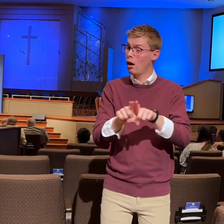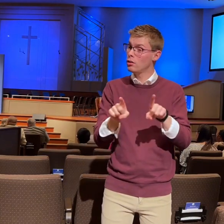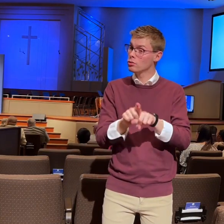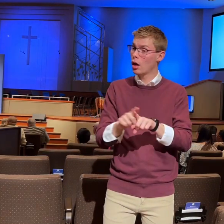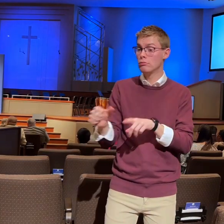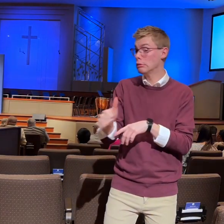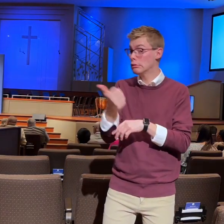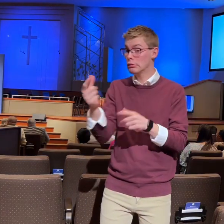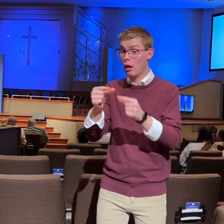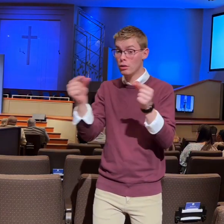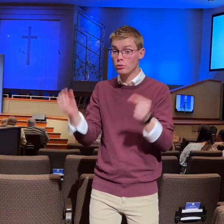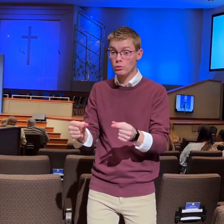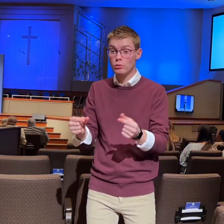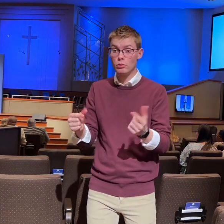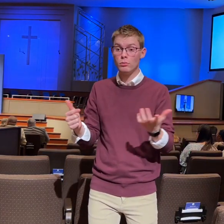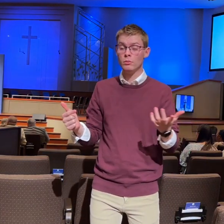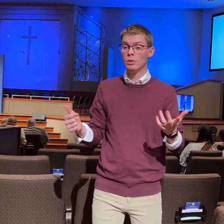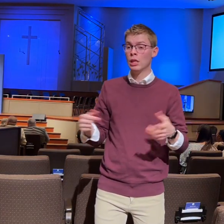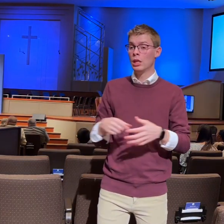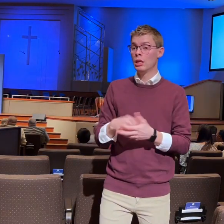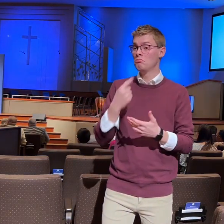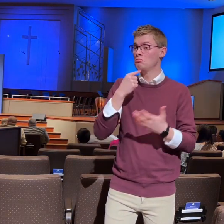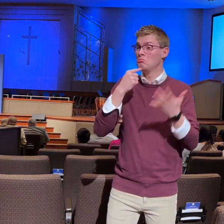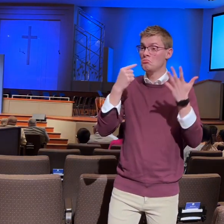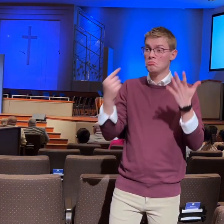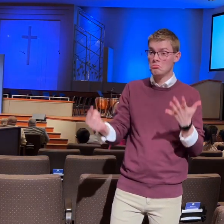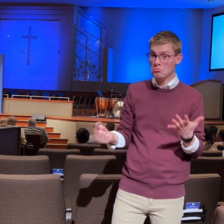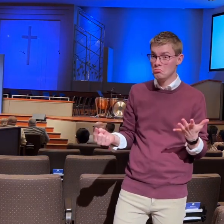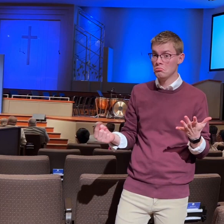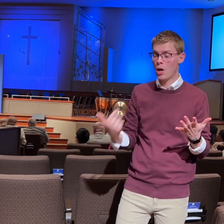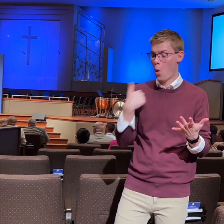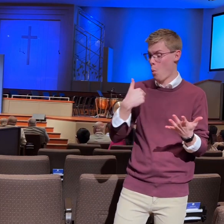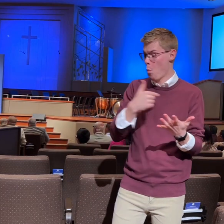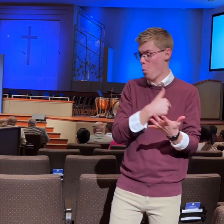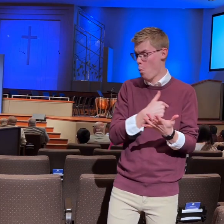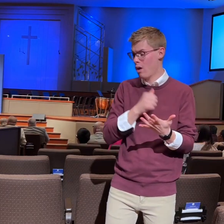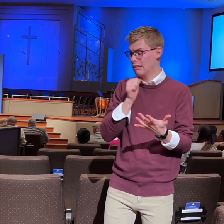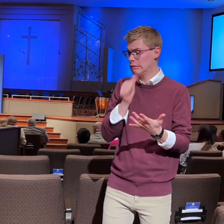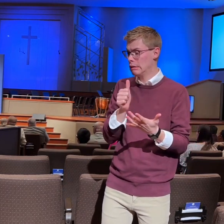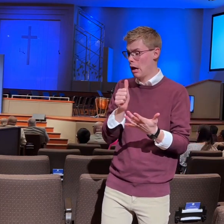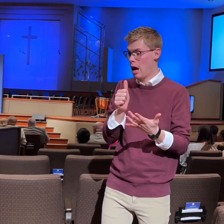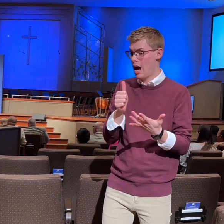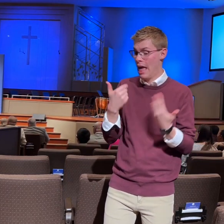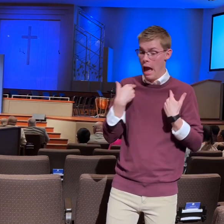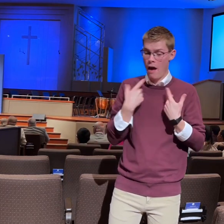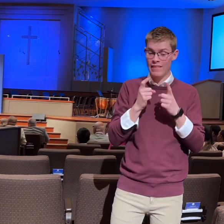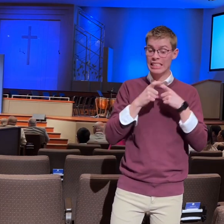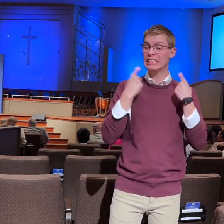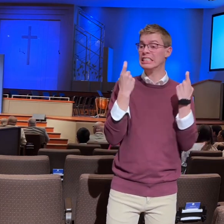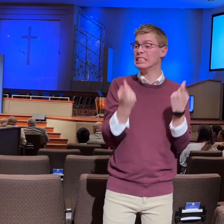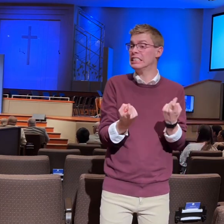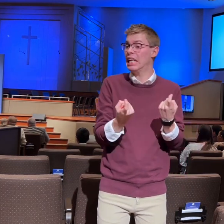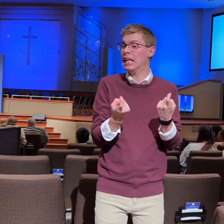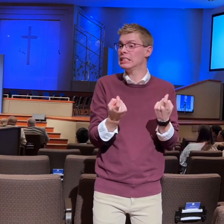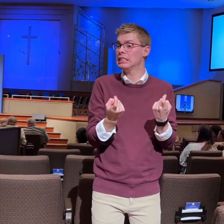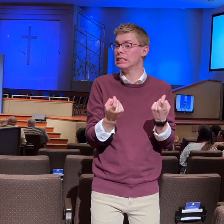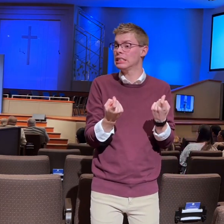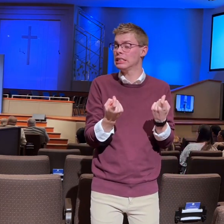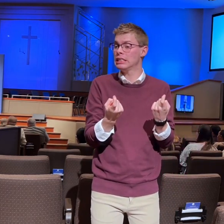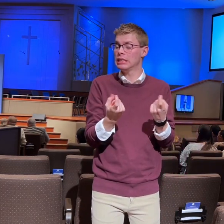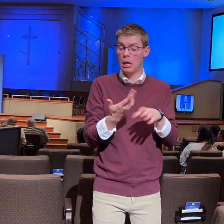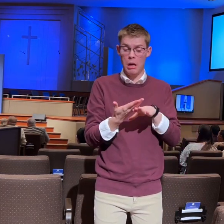Pelagianism, which said that we do not inherit a sin nature from Adam or